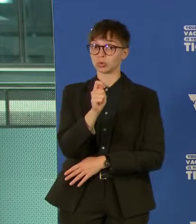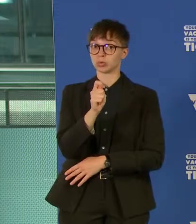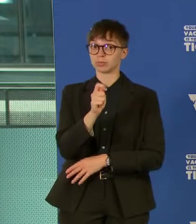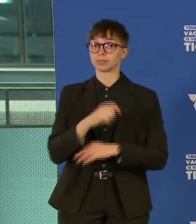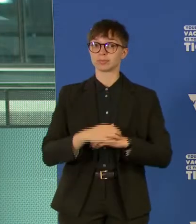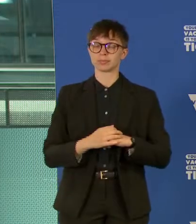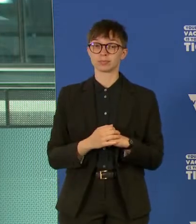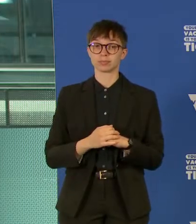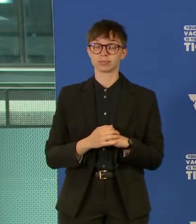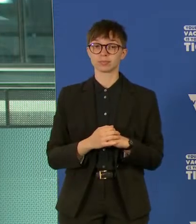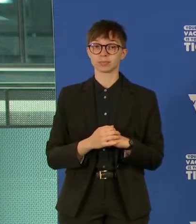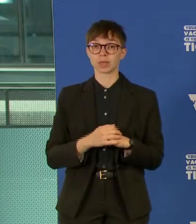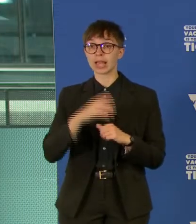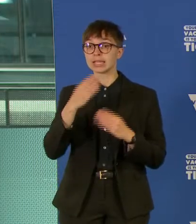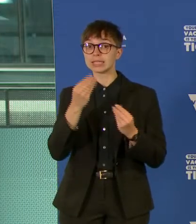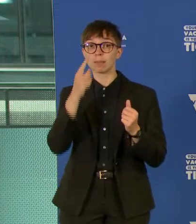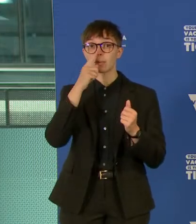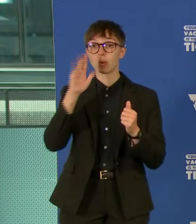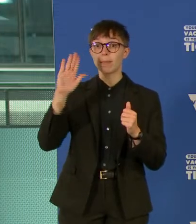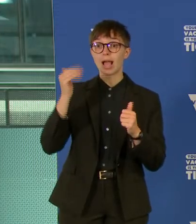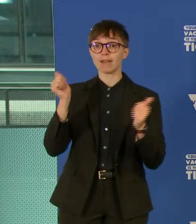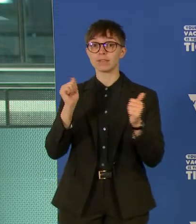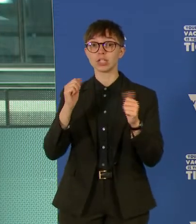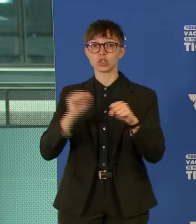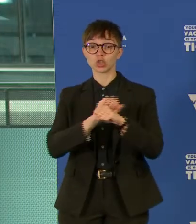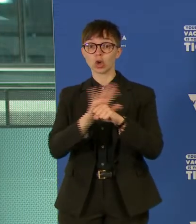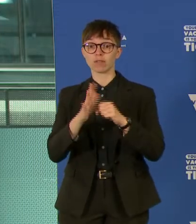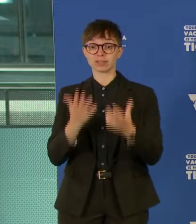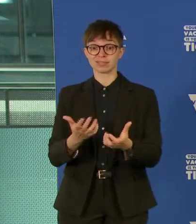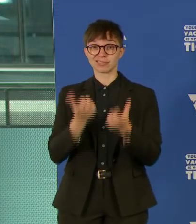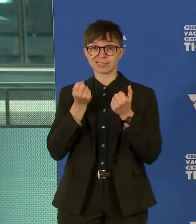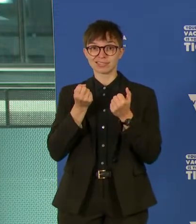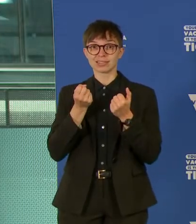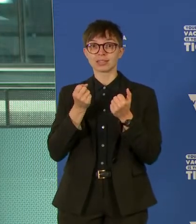from COVID and should think about getting that third dose.